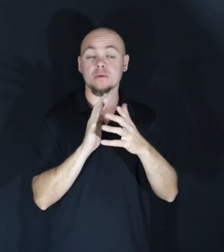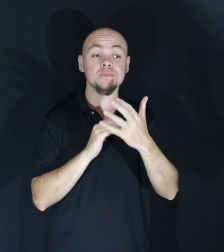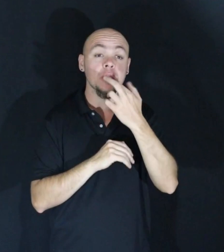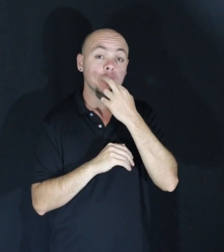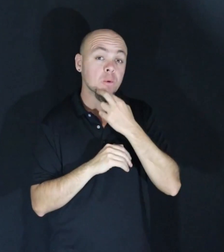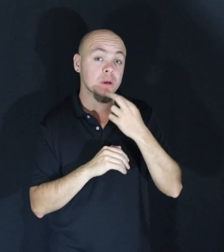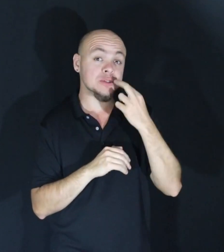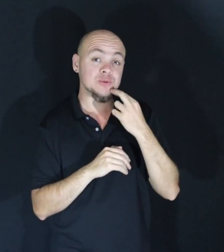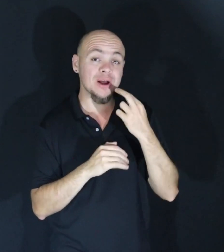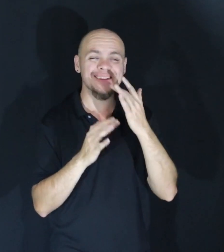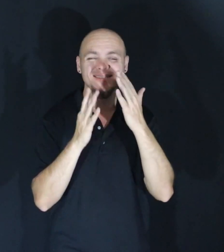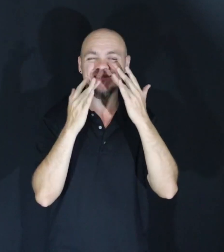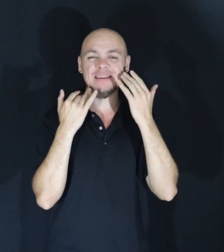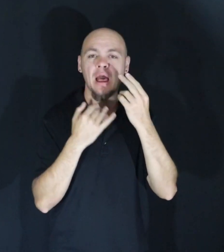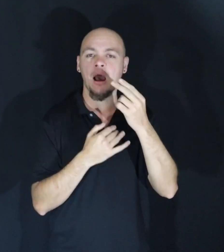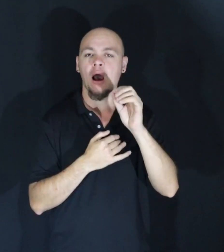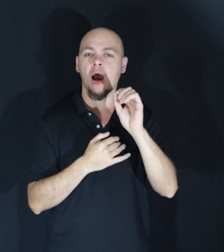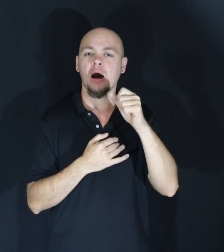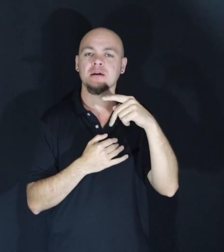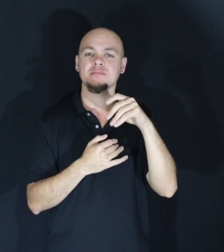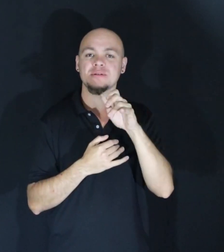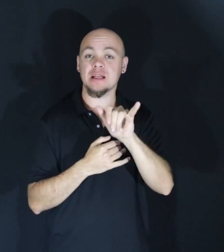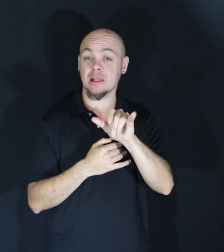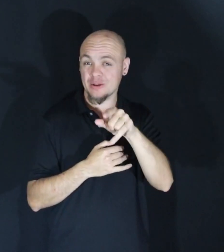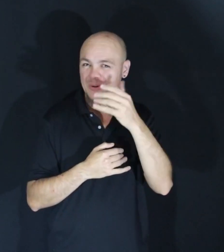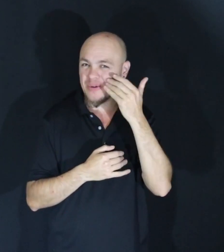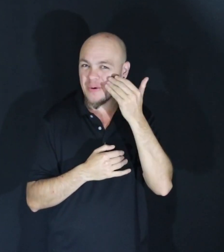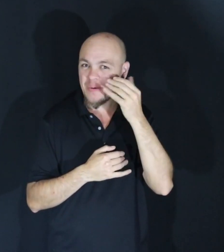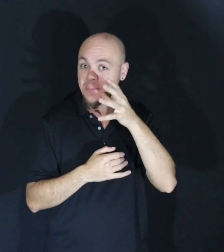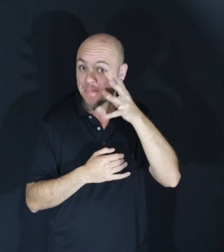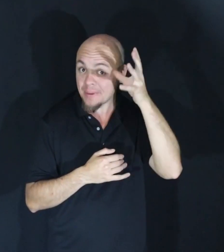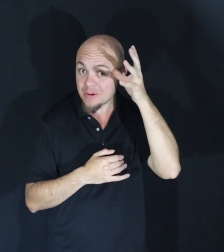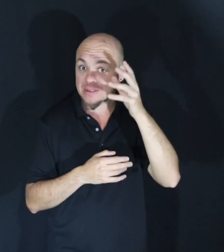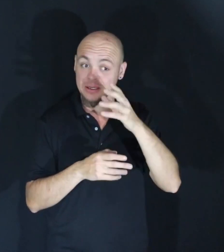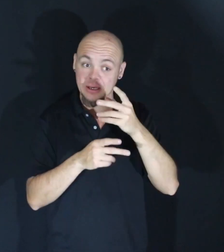and hospitality. Any parents or caregivers in the room?